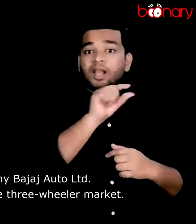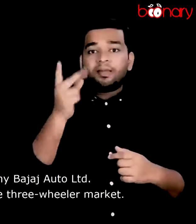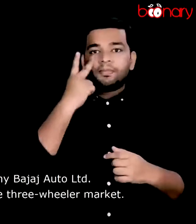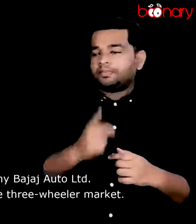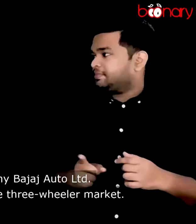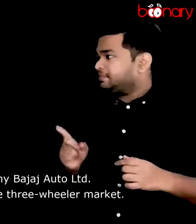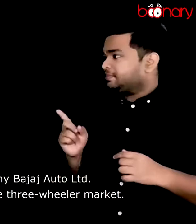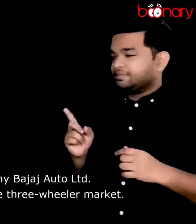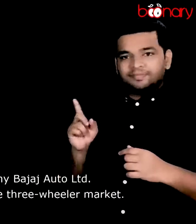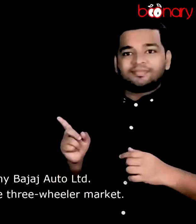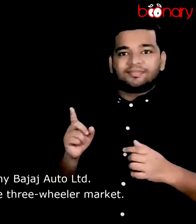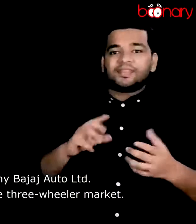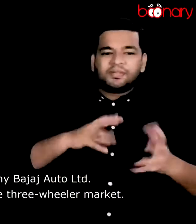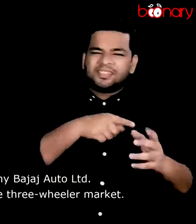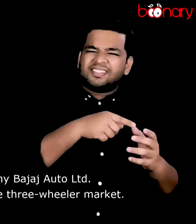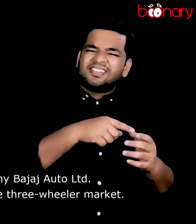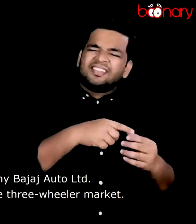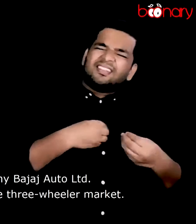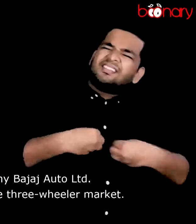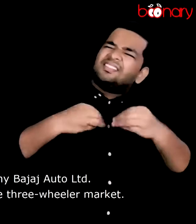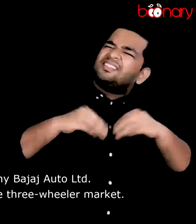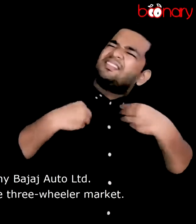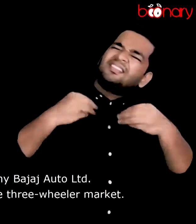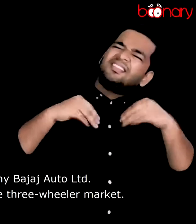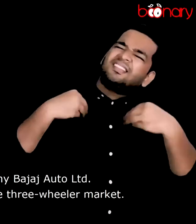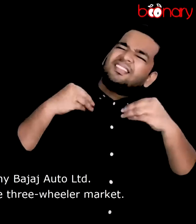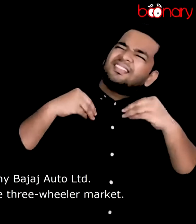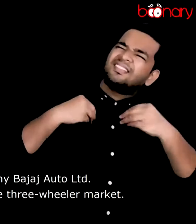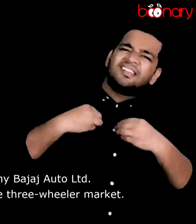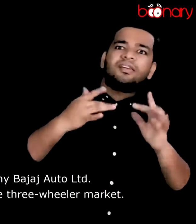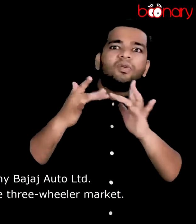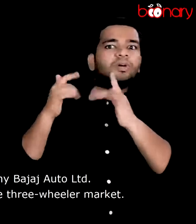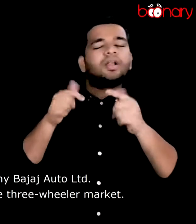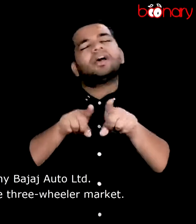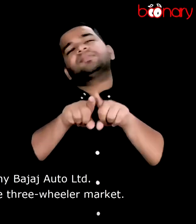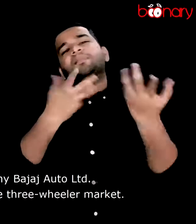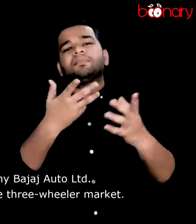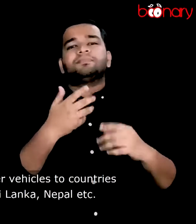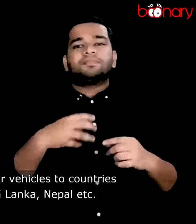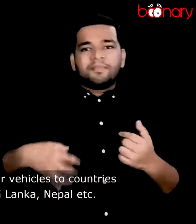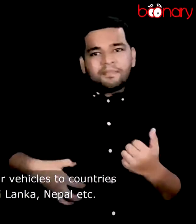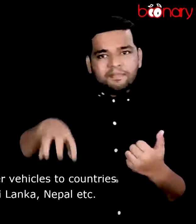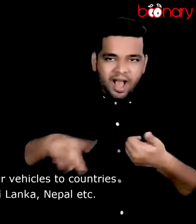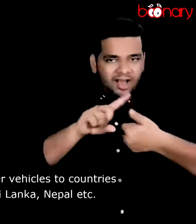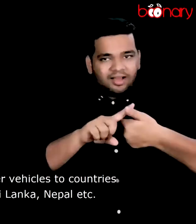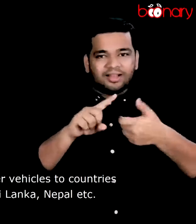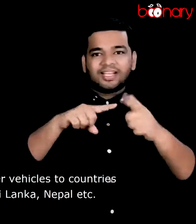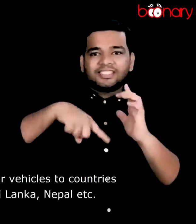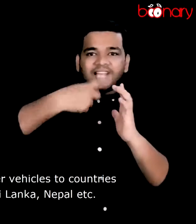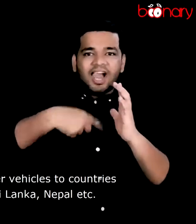company Bajaj Auto Limited is a leading player in the 3-wheeler market. It exports 3-wheeler vehicles to